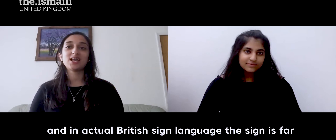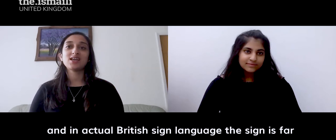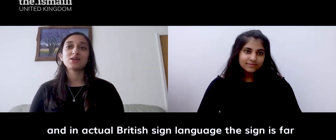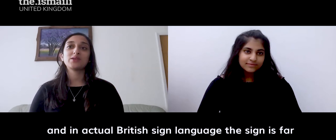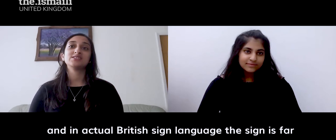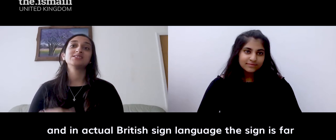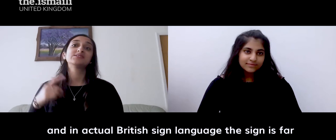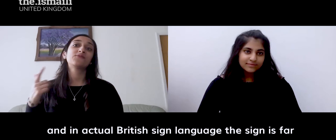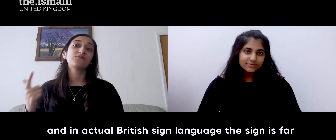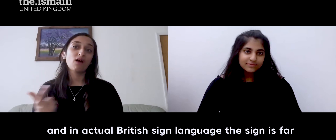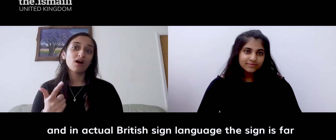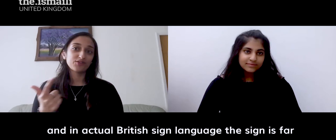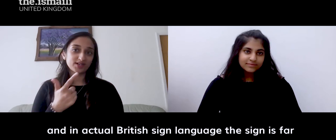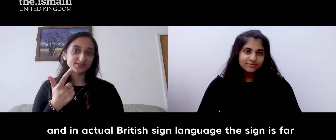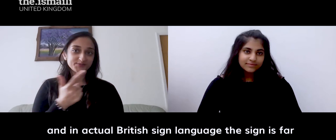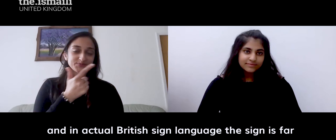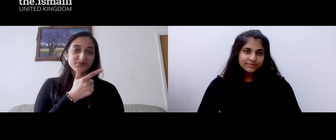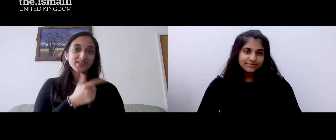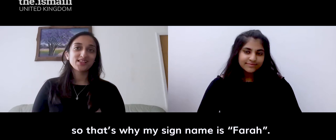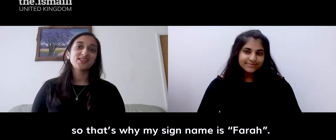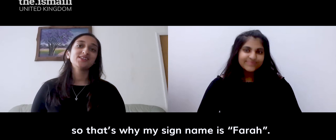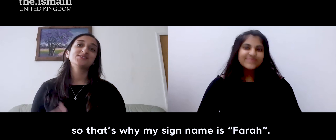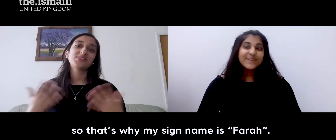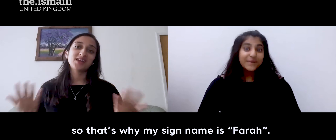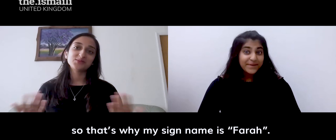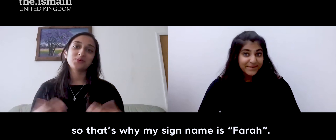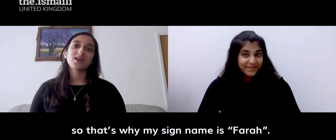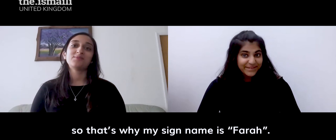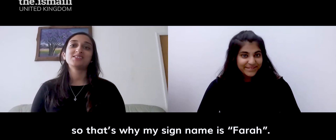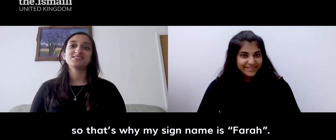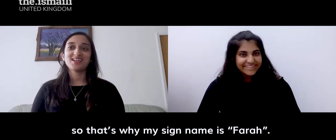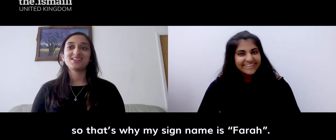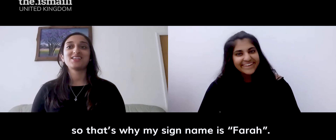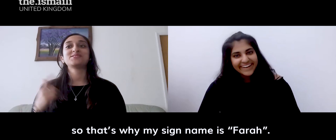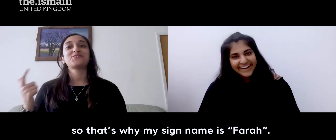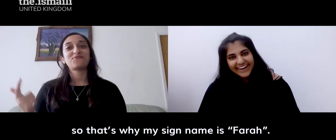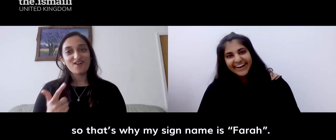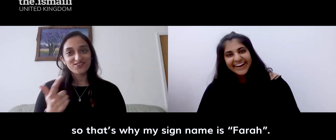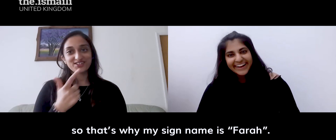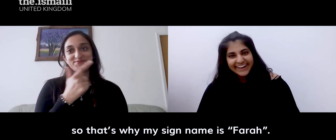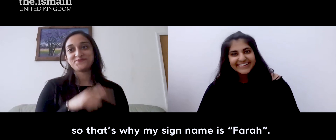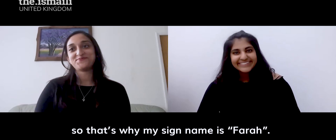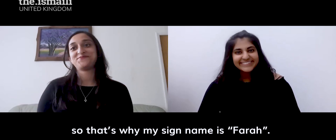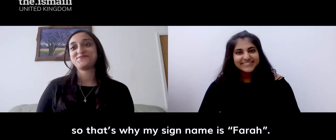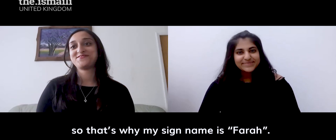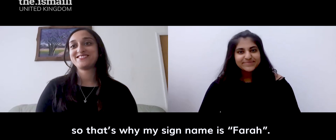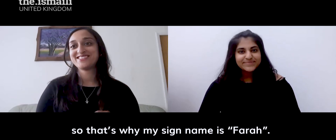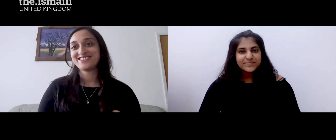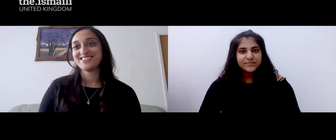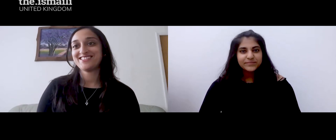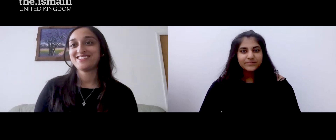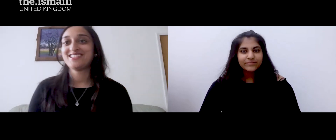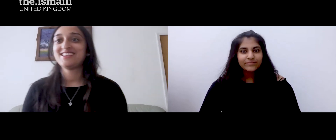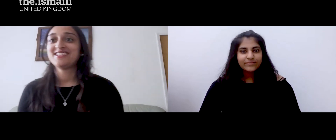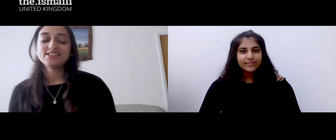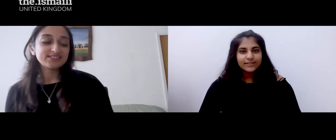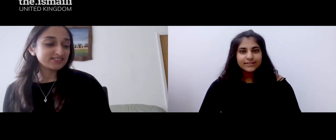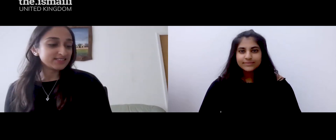AKSWB language, it's Farah. So that's why my sign name is Farah.